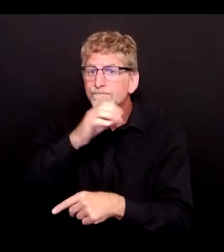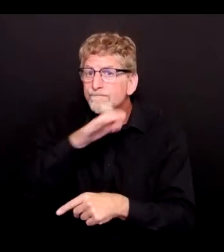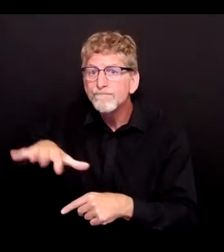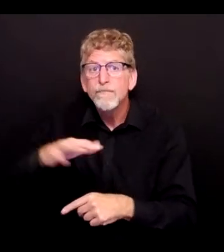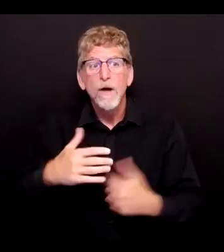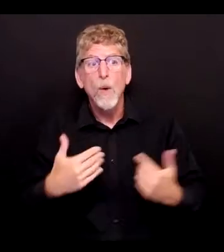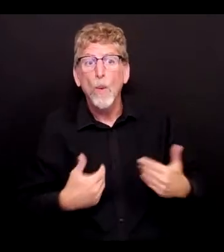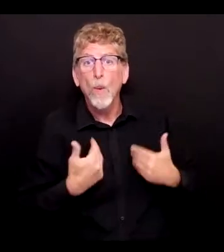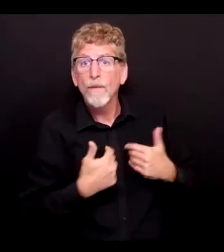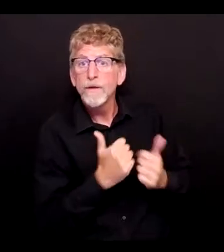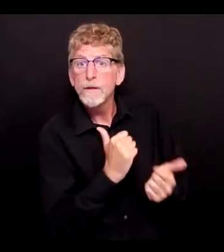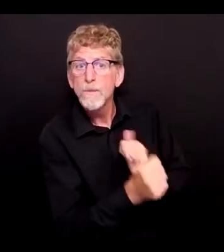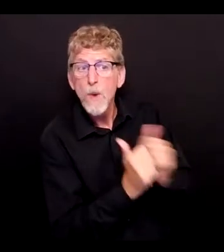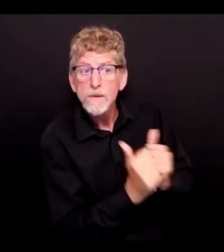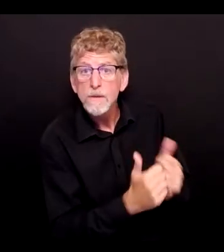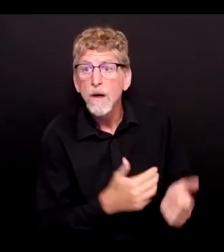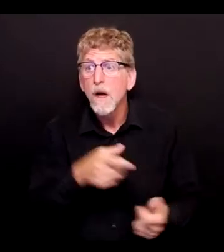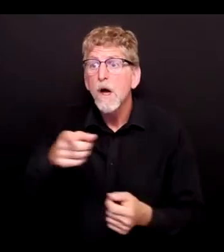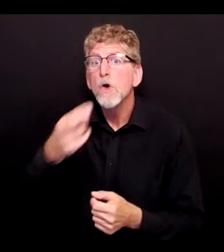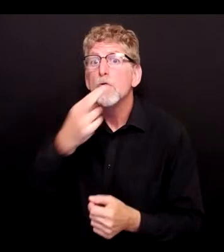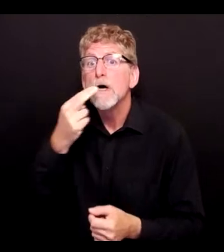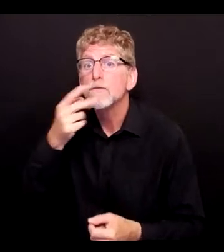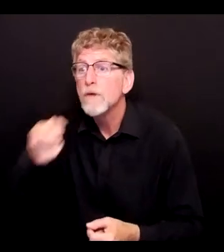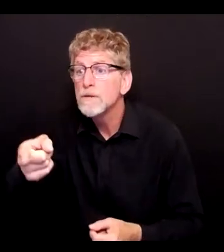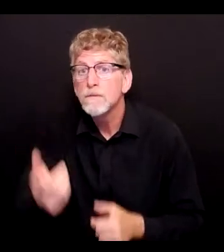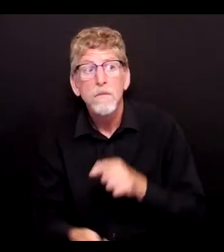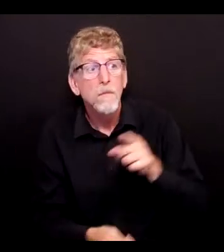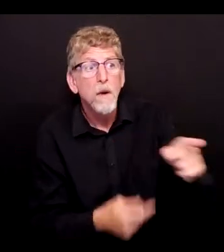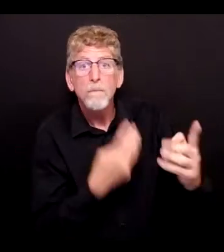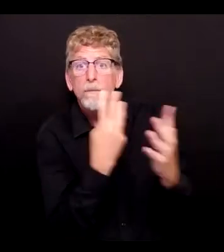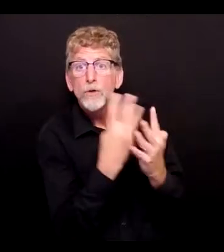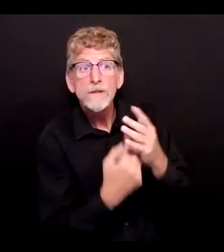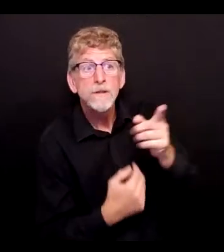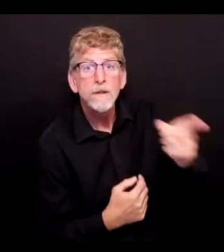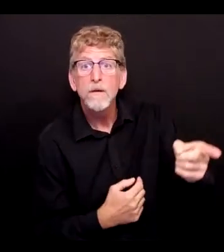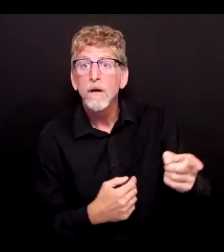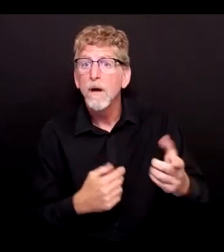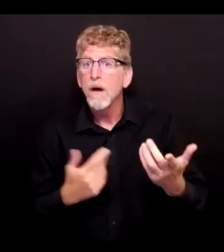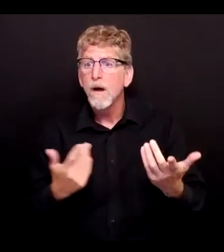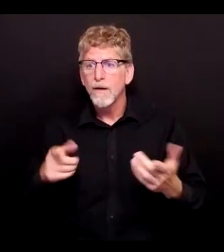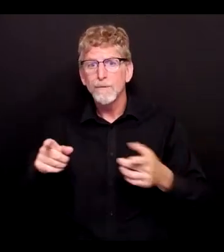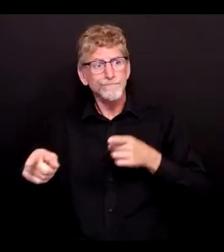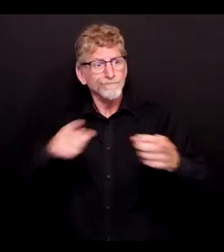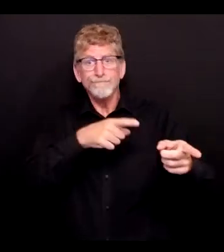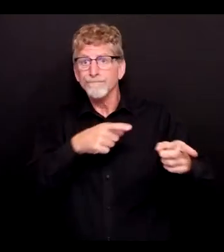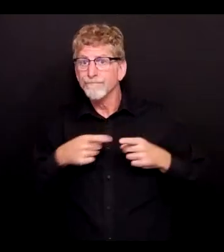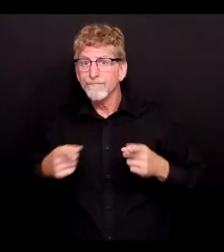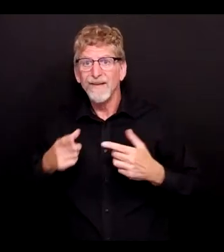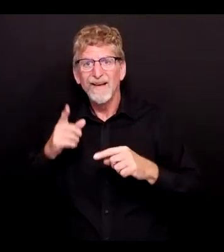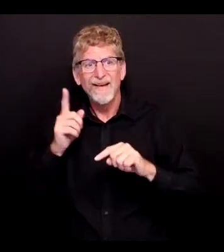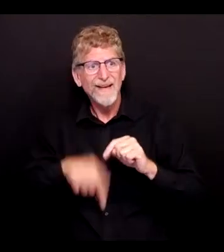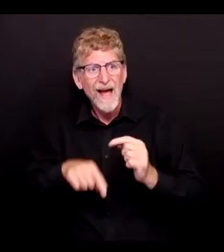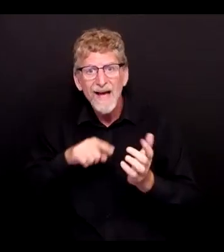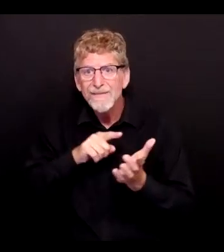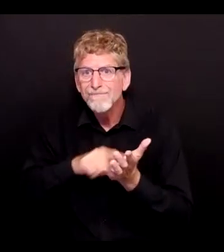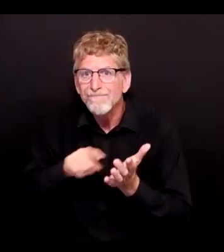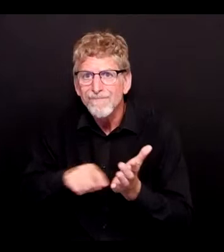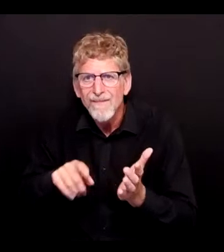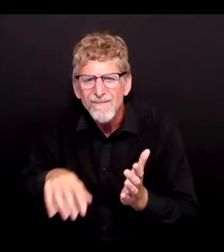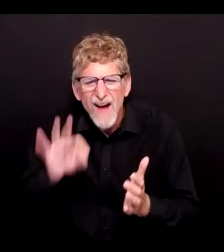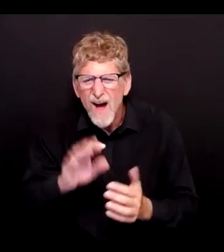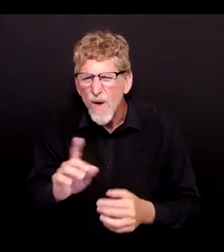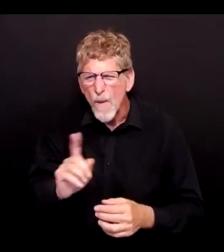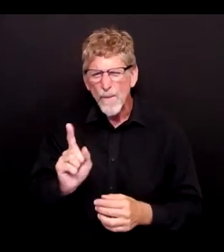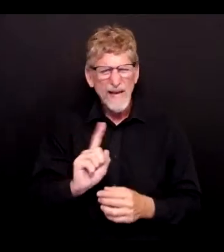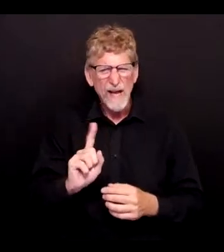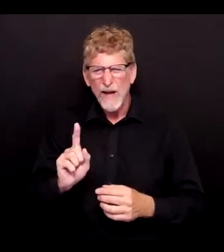and corrections. Because sequencing is not being done on a random sample, we